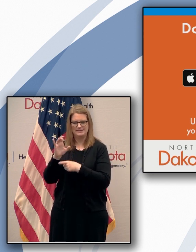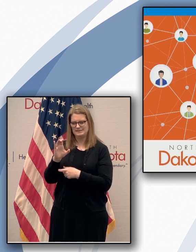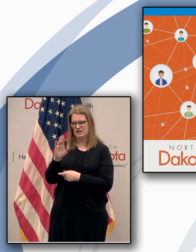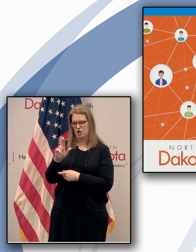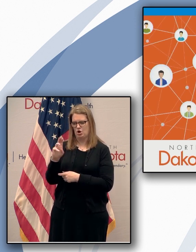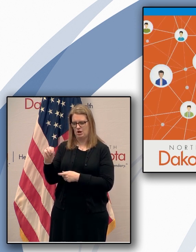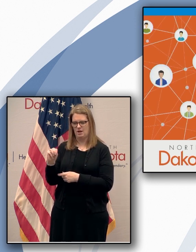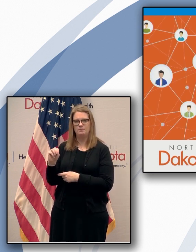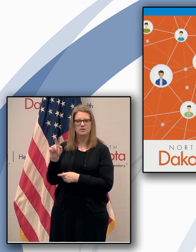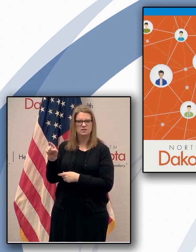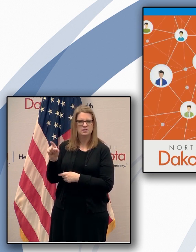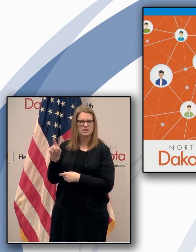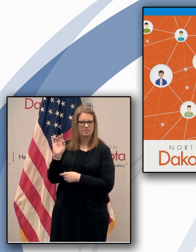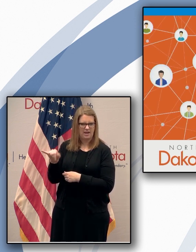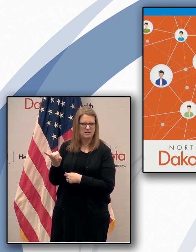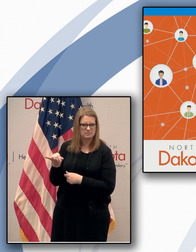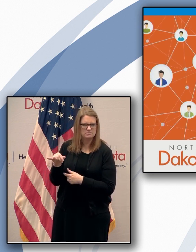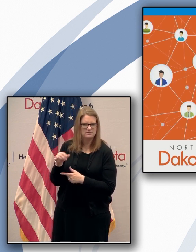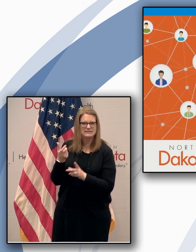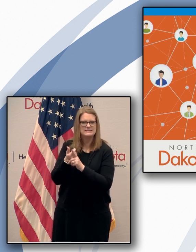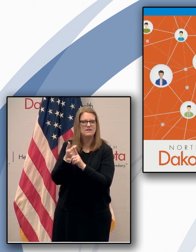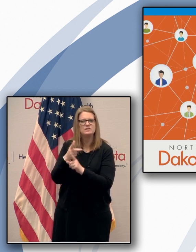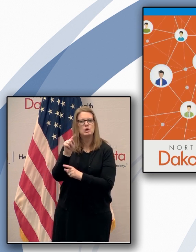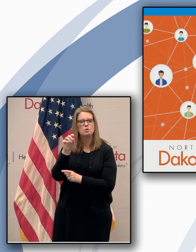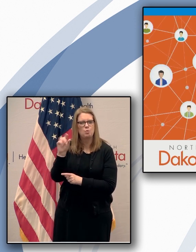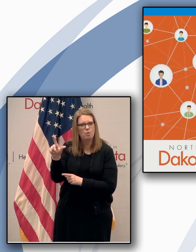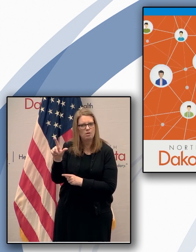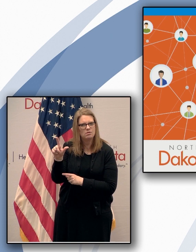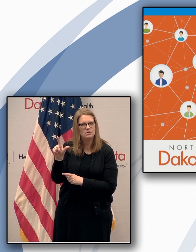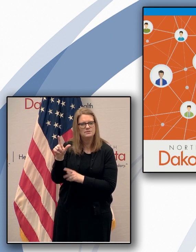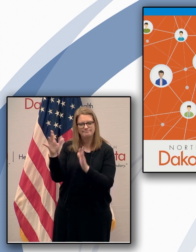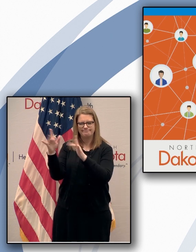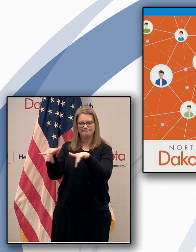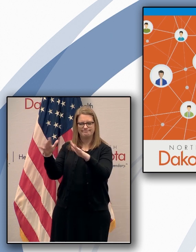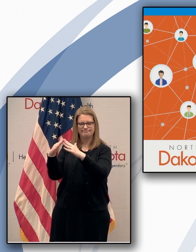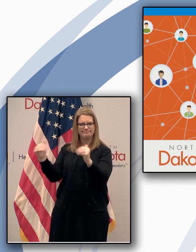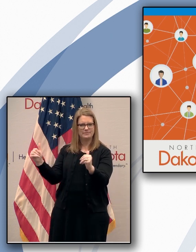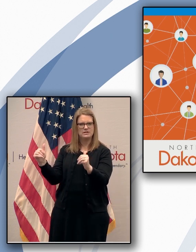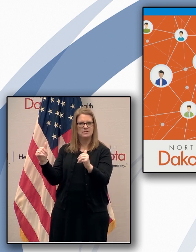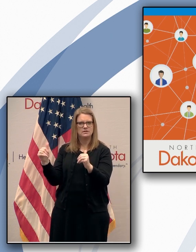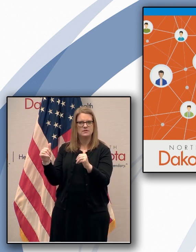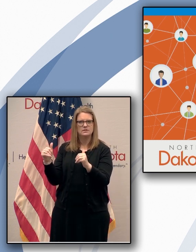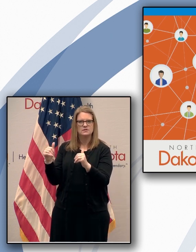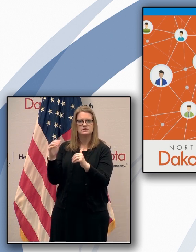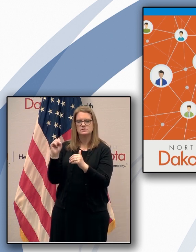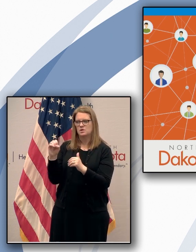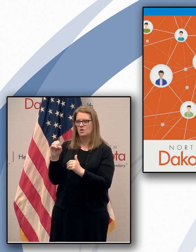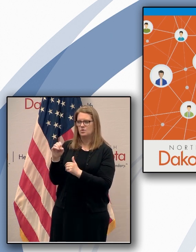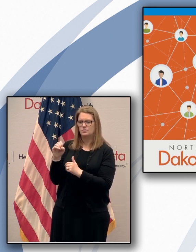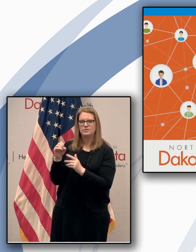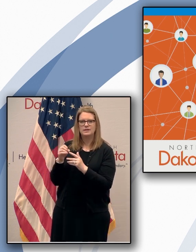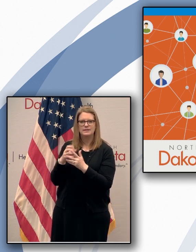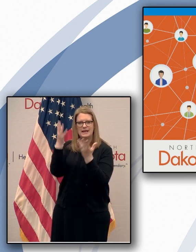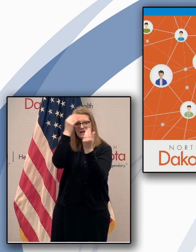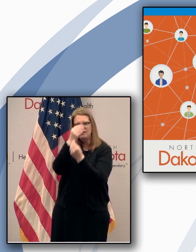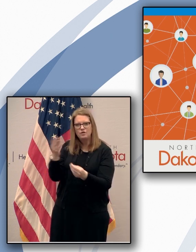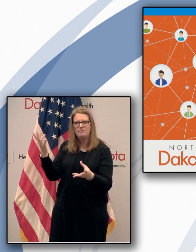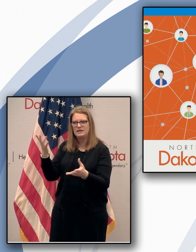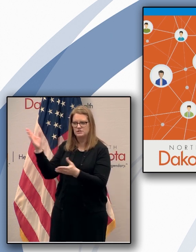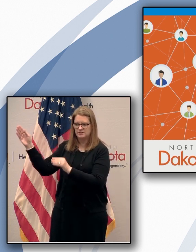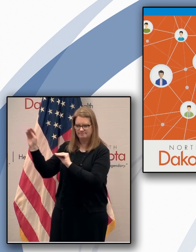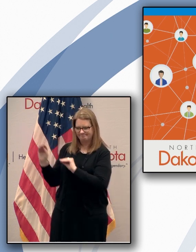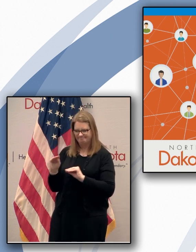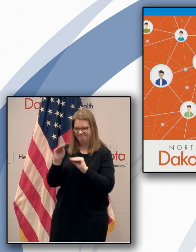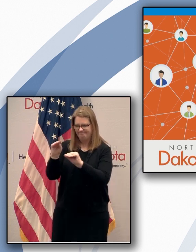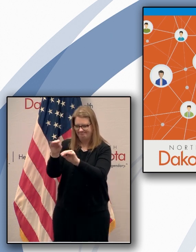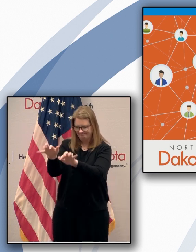really what this is in terms of a tool, and we'll be able to track those cases and improve this